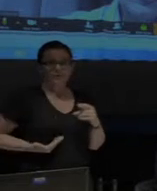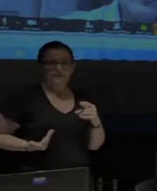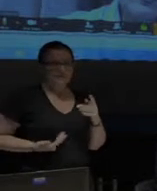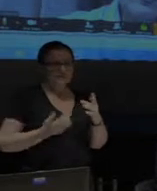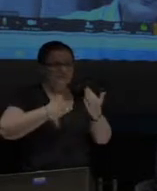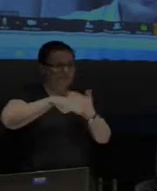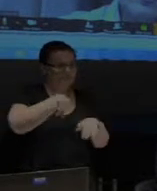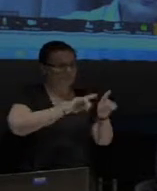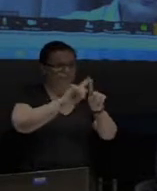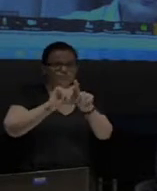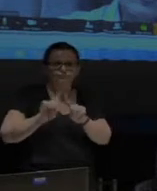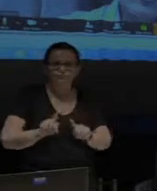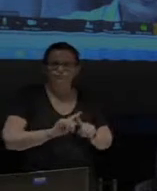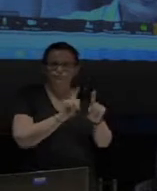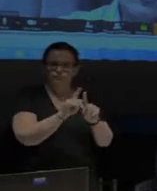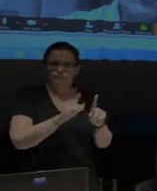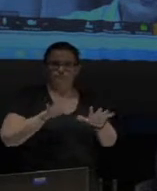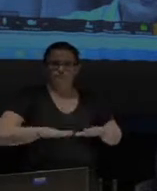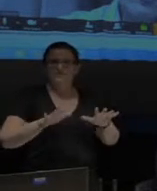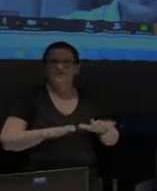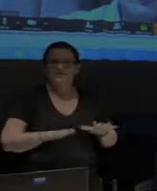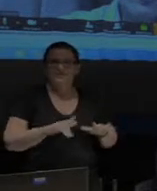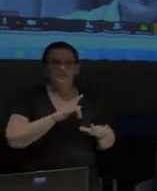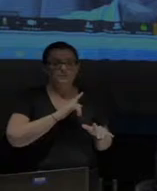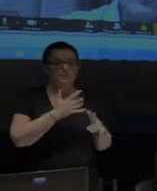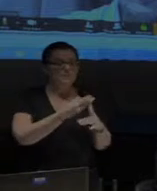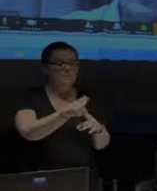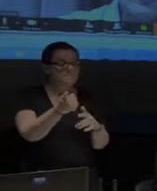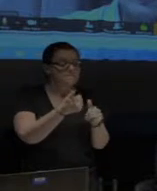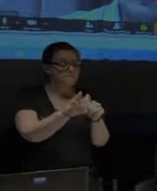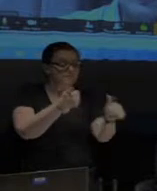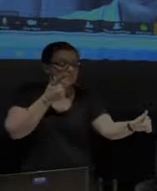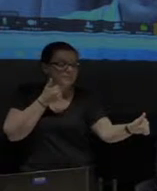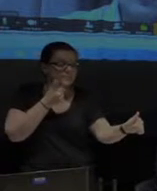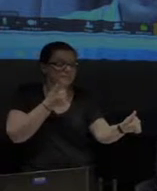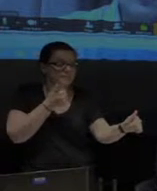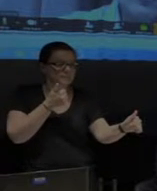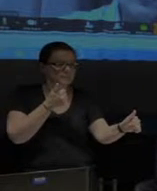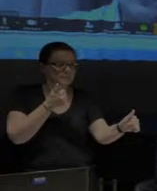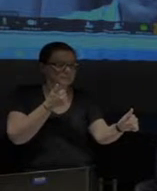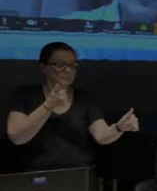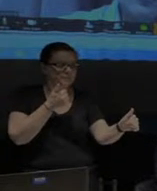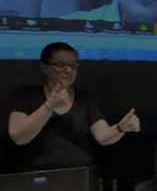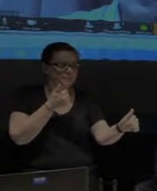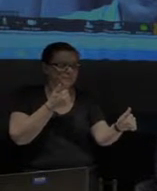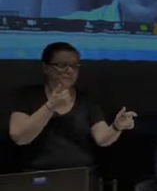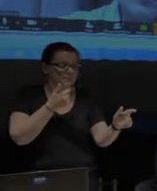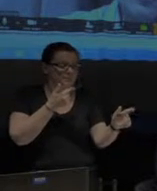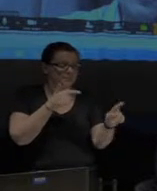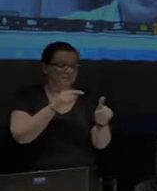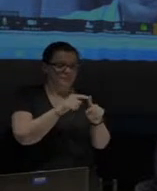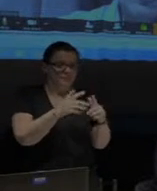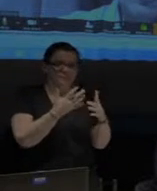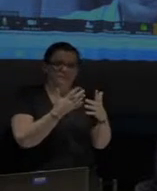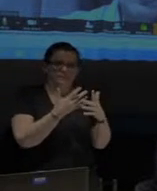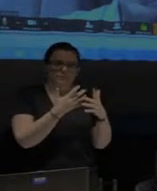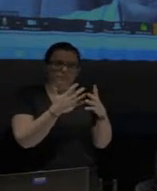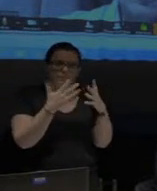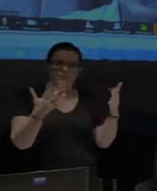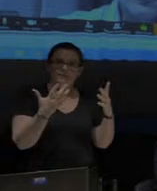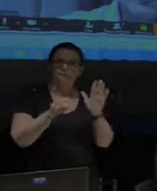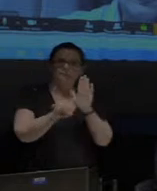country. I think largely because very large corporates, of which are small parts really of our overall economy, but quite pervasive in terms of